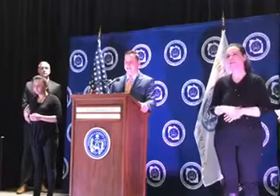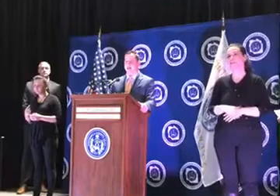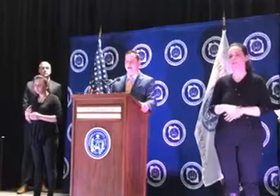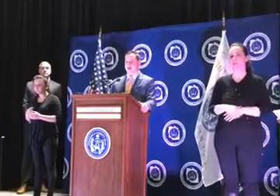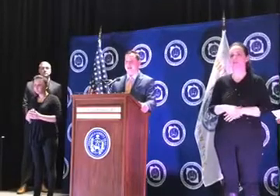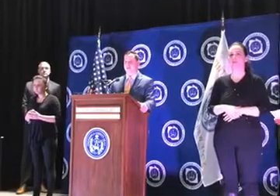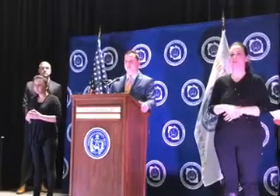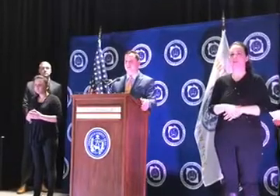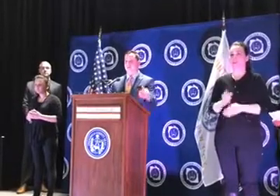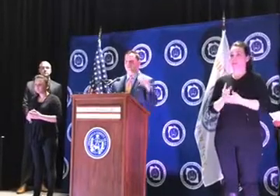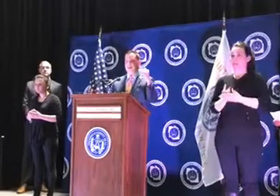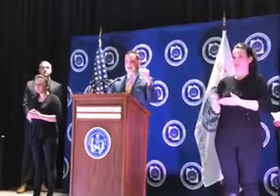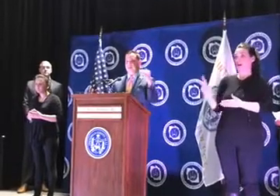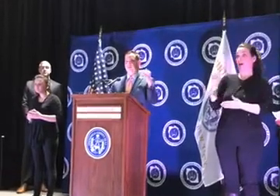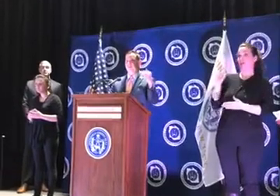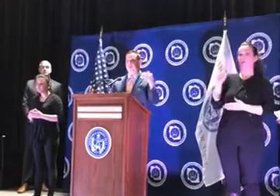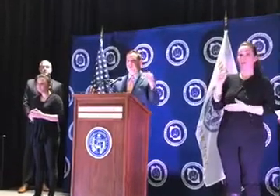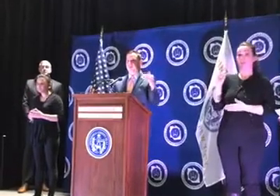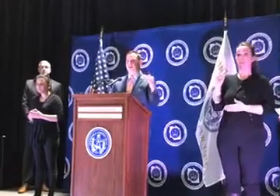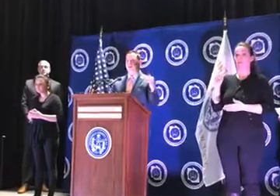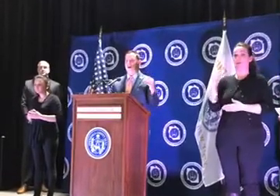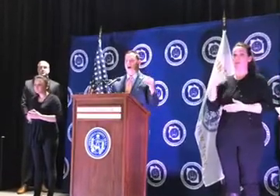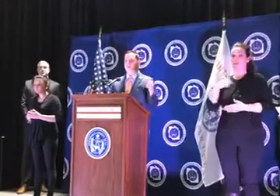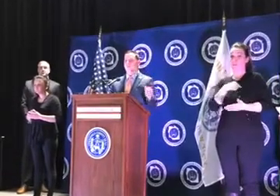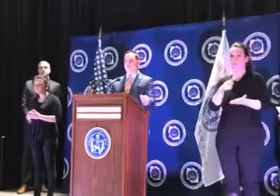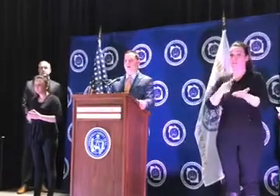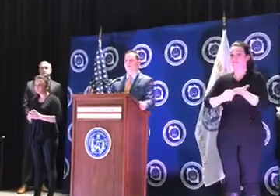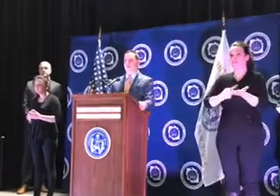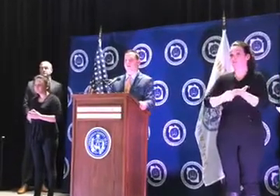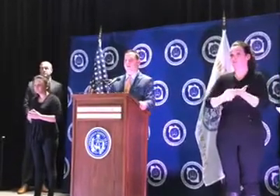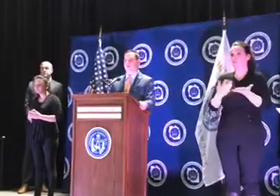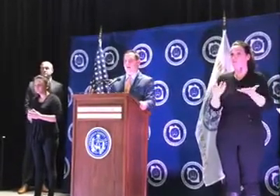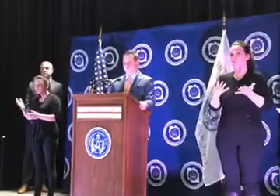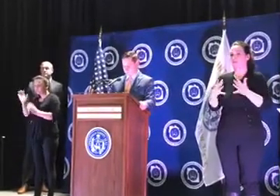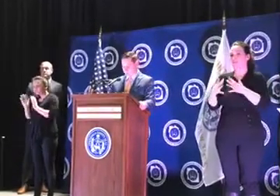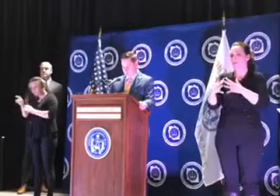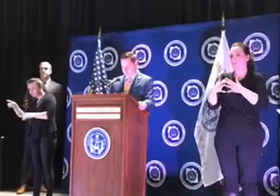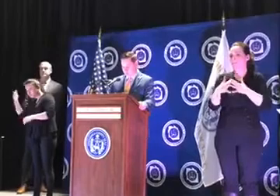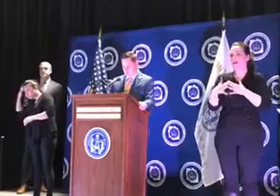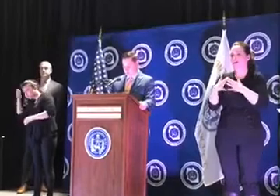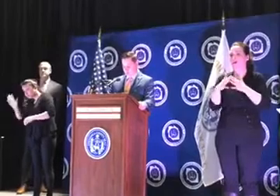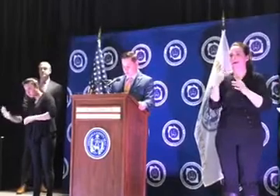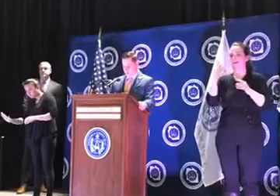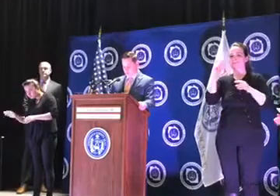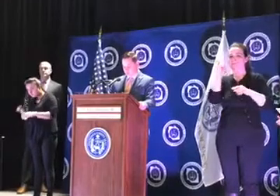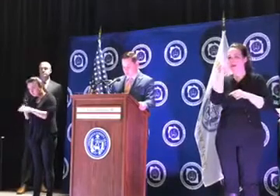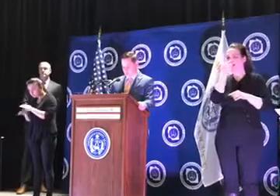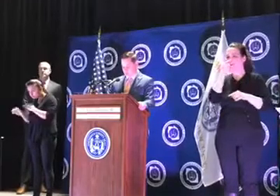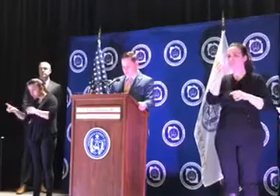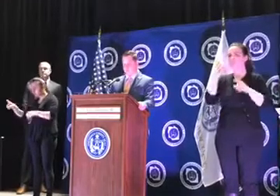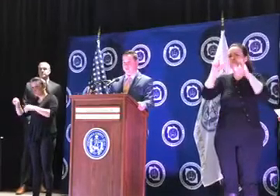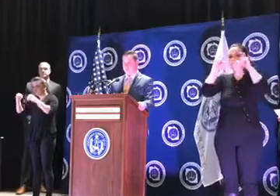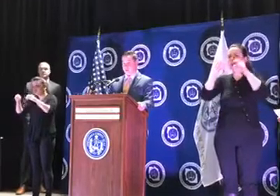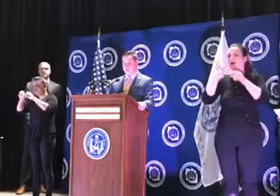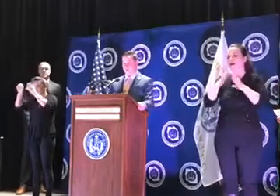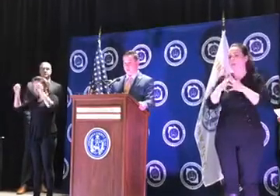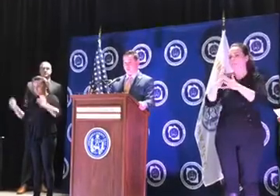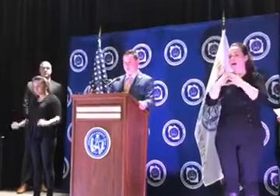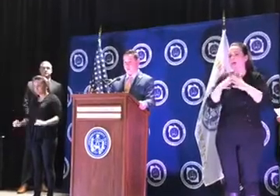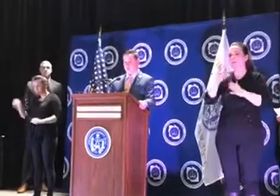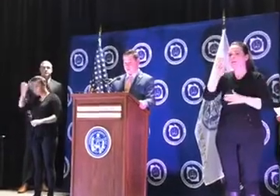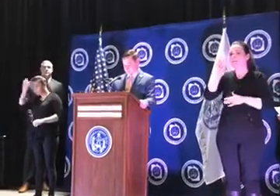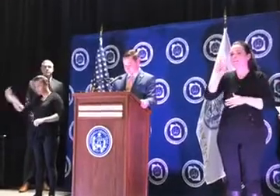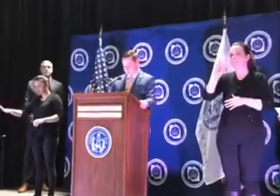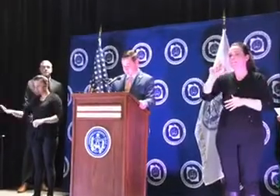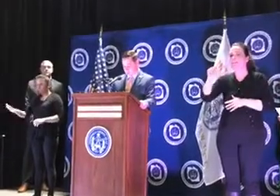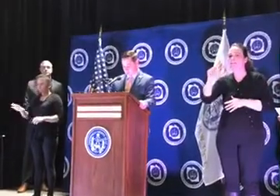contacts and eyeglasses. We gave times that we needed help from the public if they were there. today we are doing a similar situation with